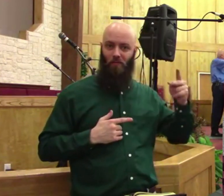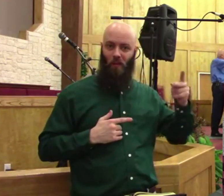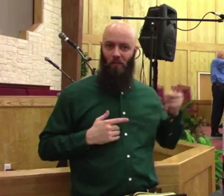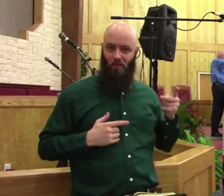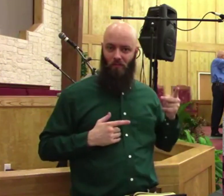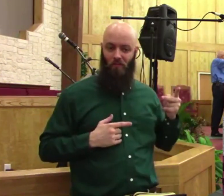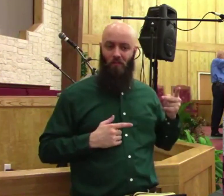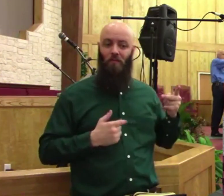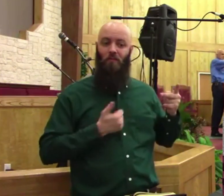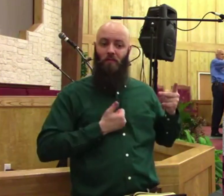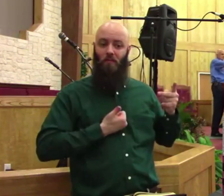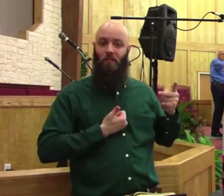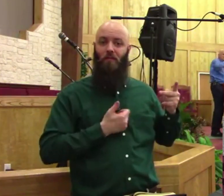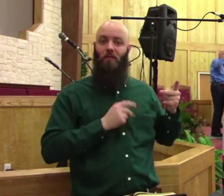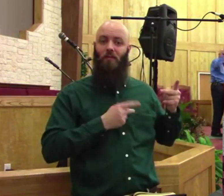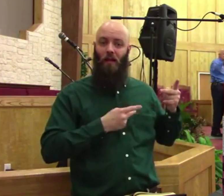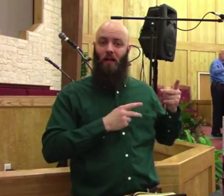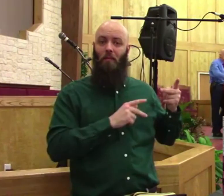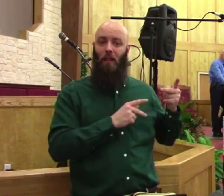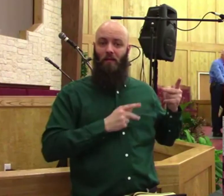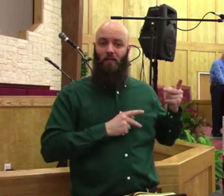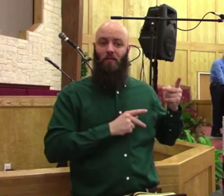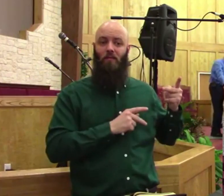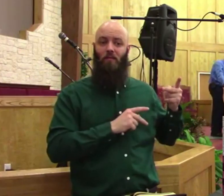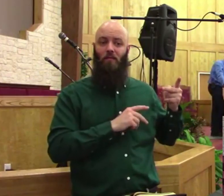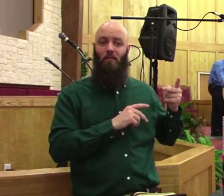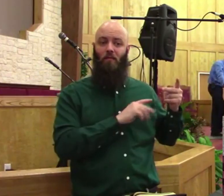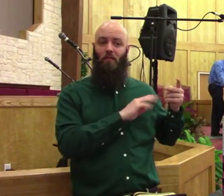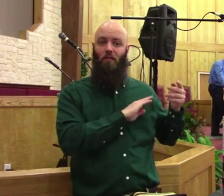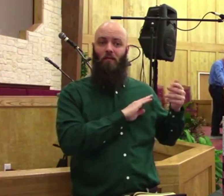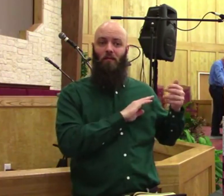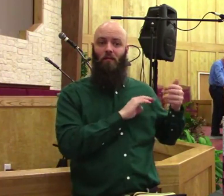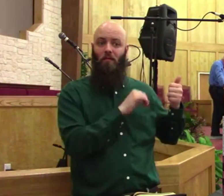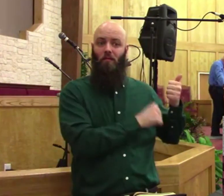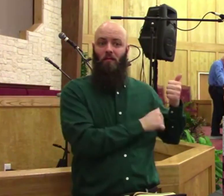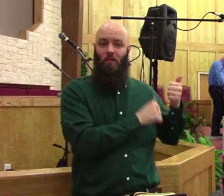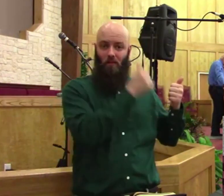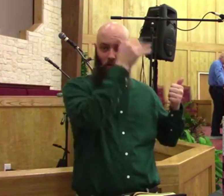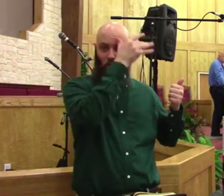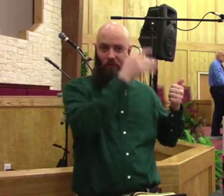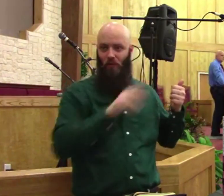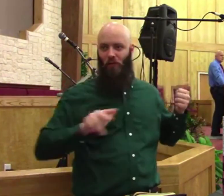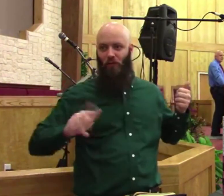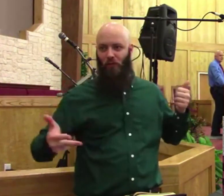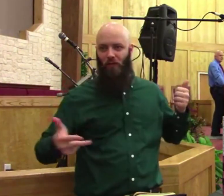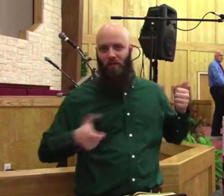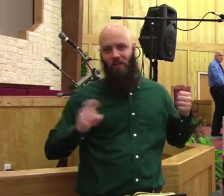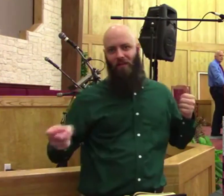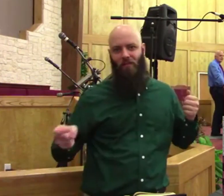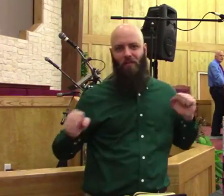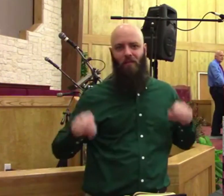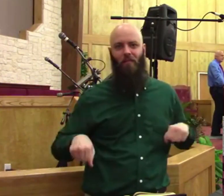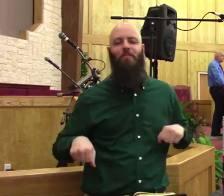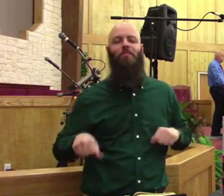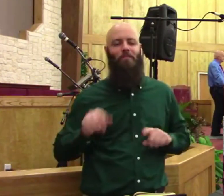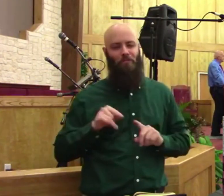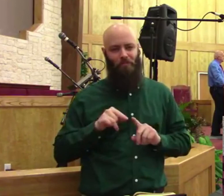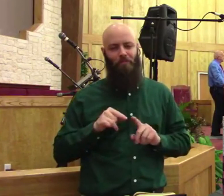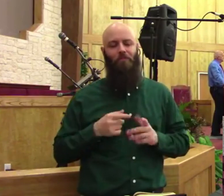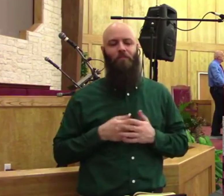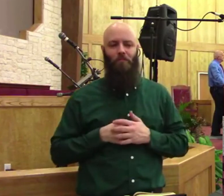can't give them his spot. So all he can offer, the best he can offer, is the third spot. So that kind